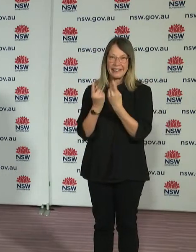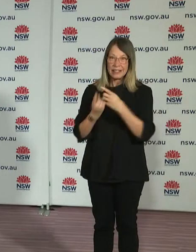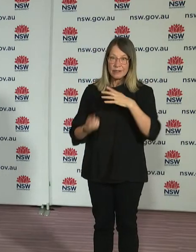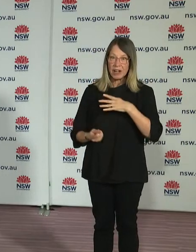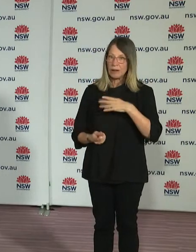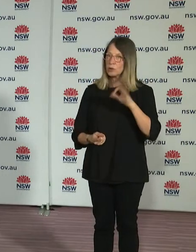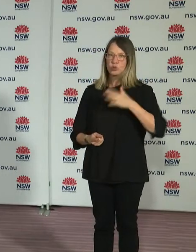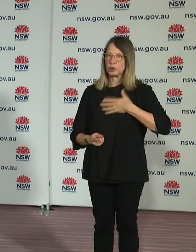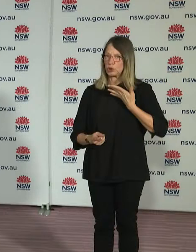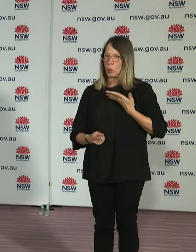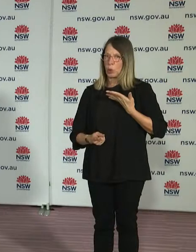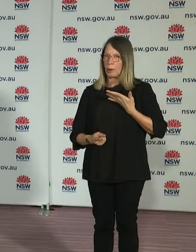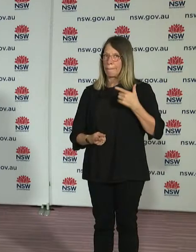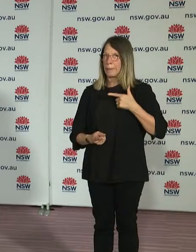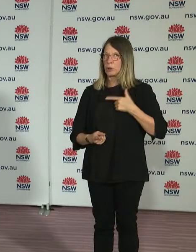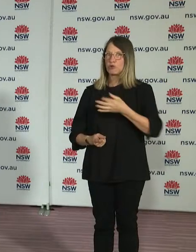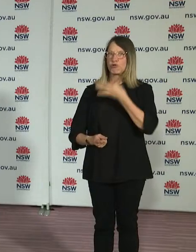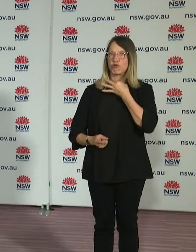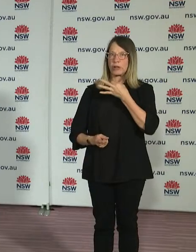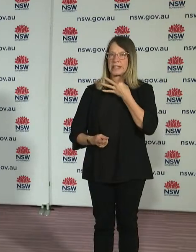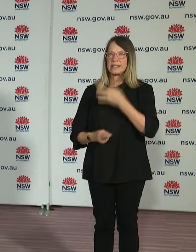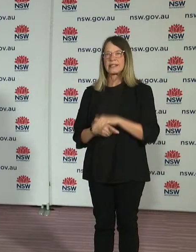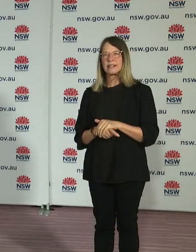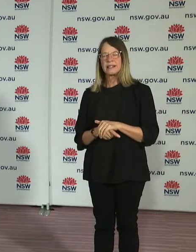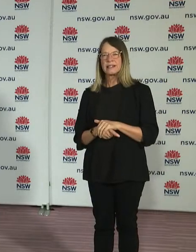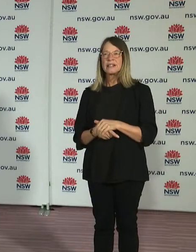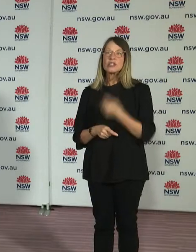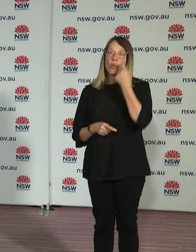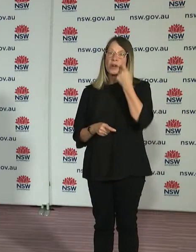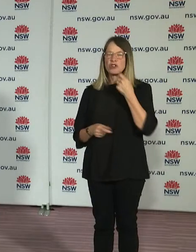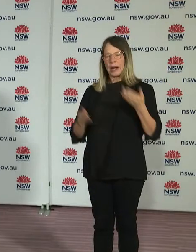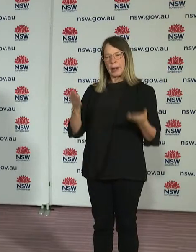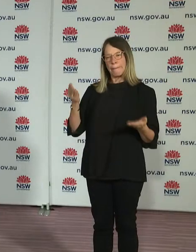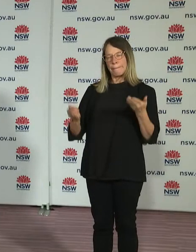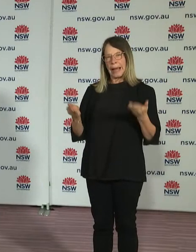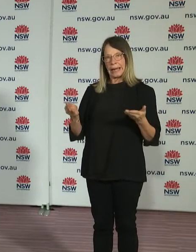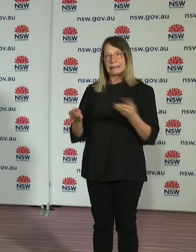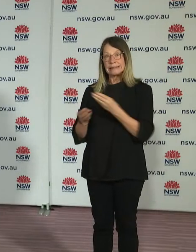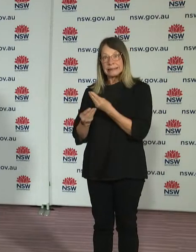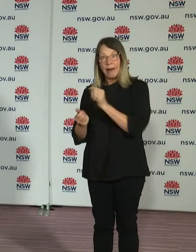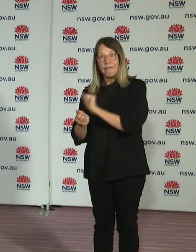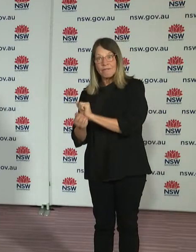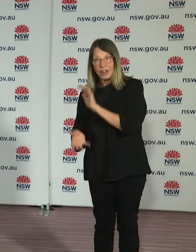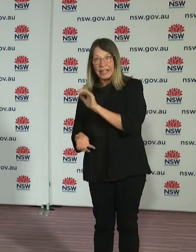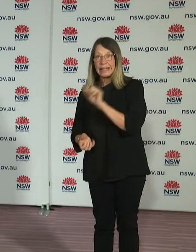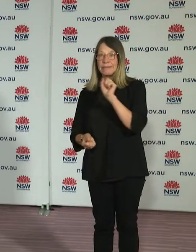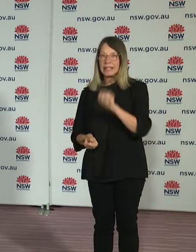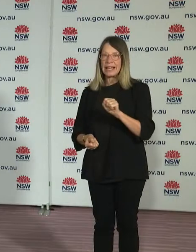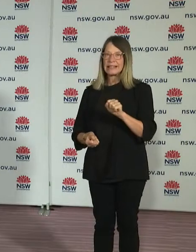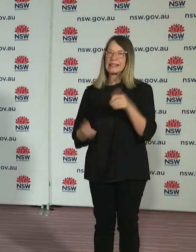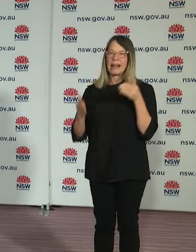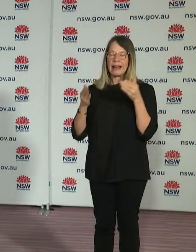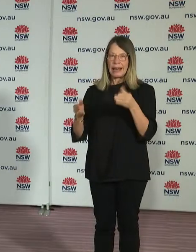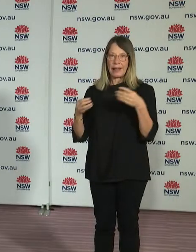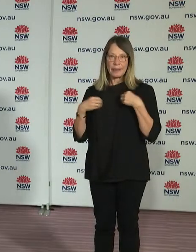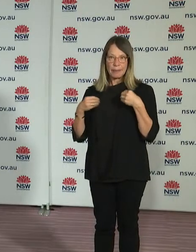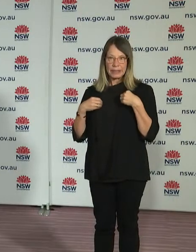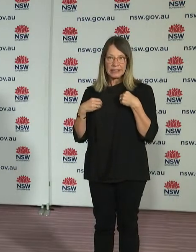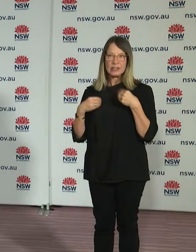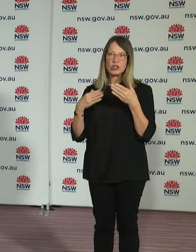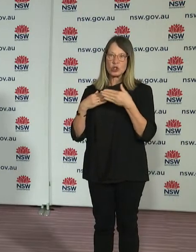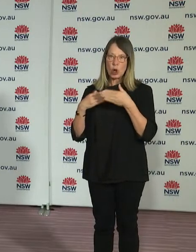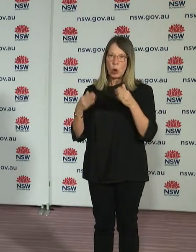right balance of providing freedom and business reopening with not overwhelming our hospital system, and they are